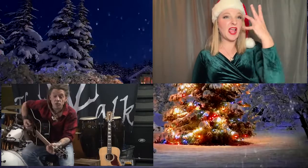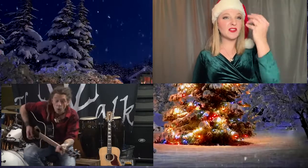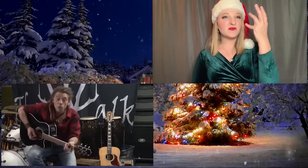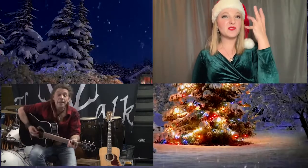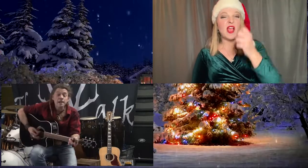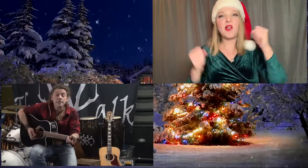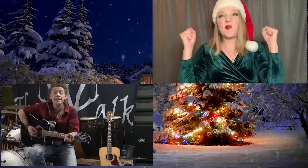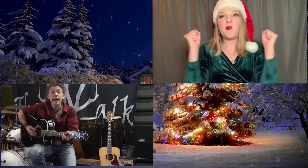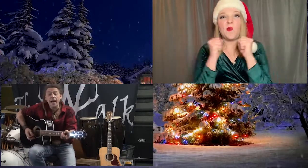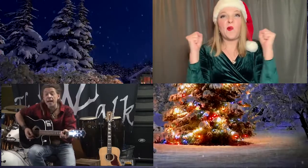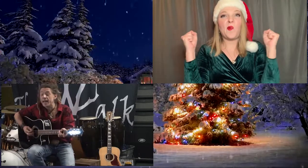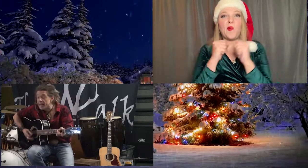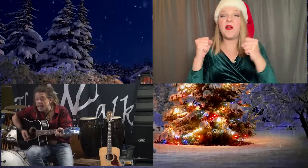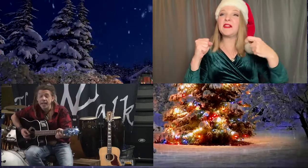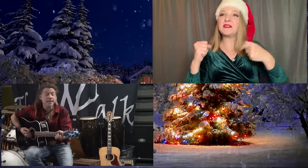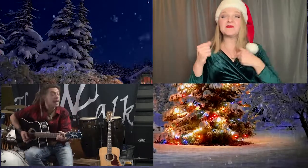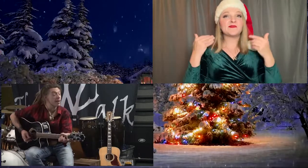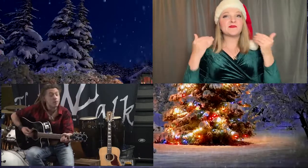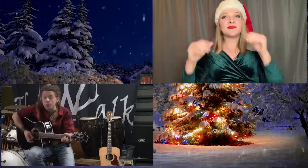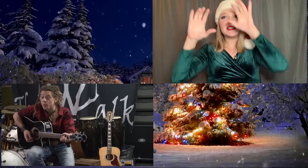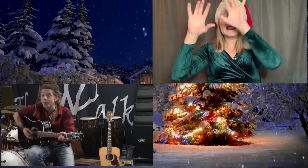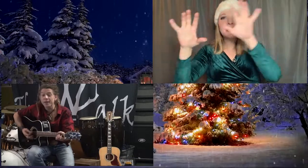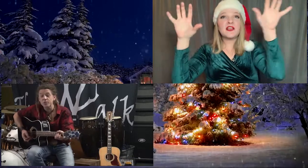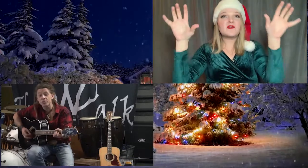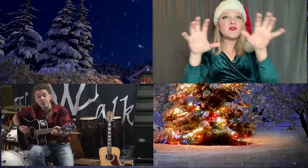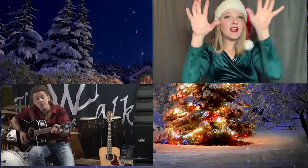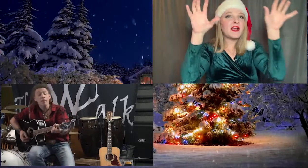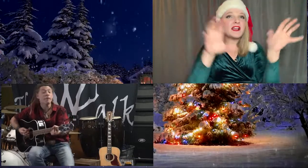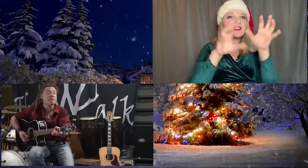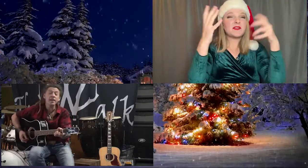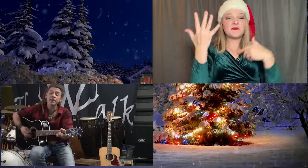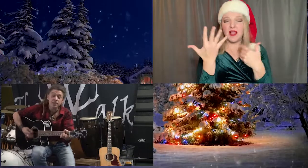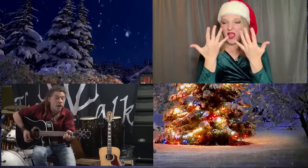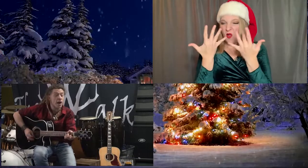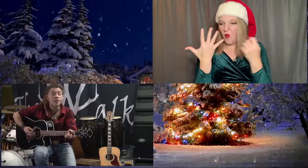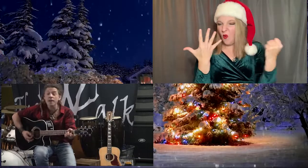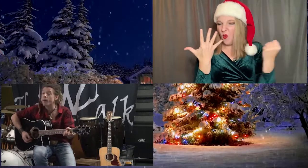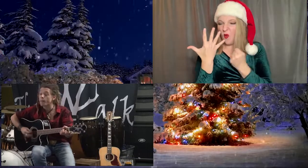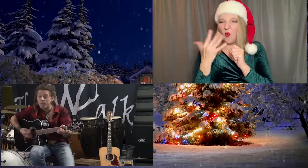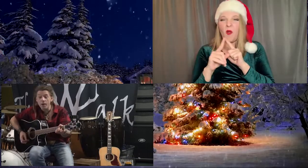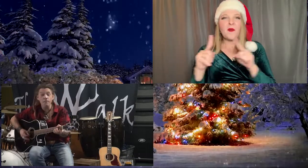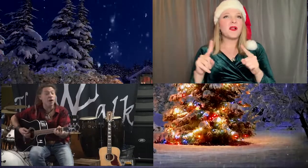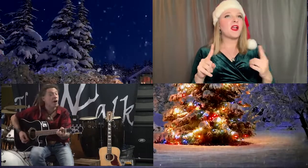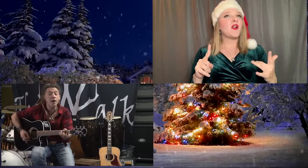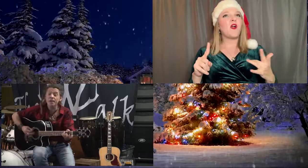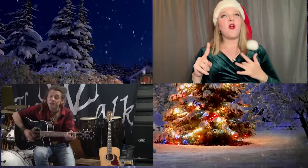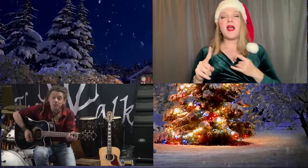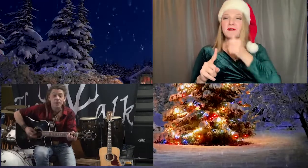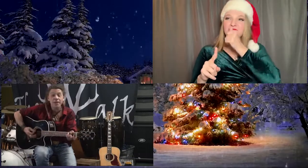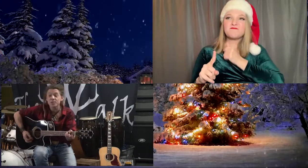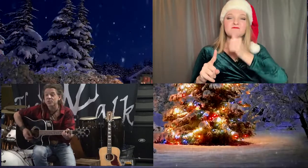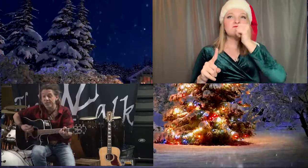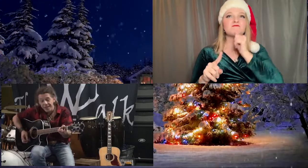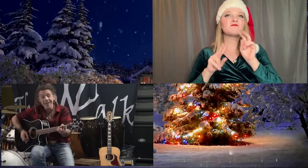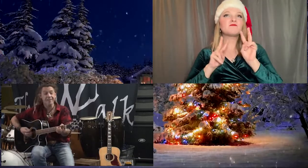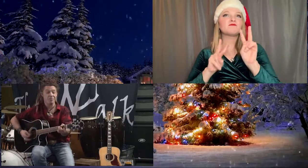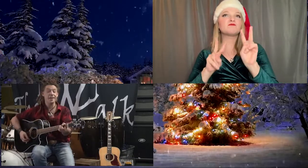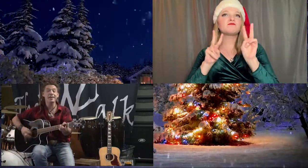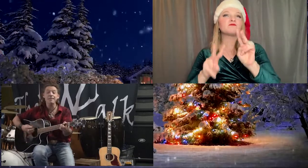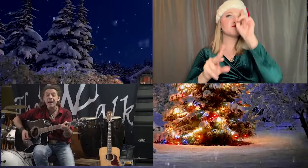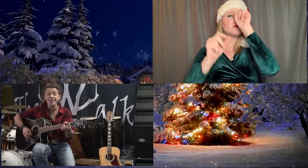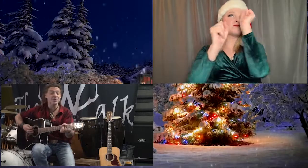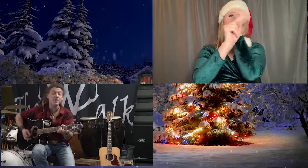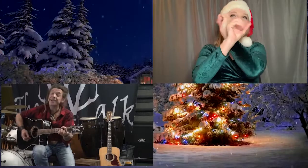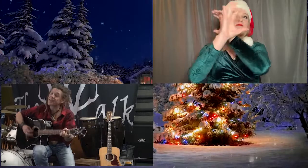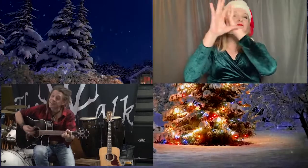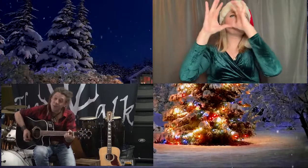Well, it's cold outside, hanging decorations. My fingers are numb, but my heart is patient.